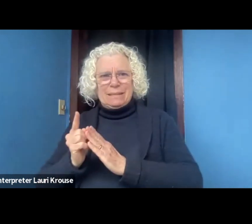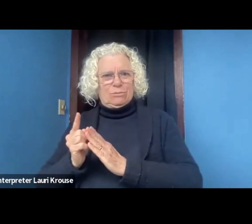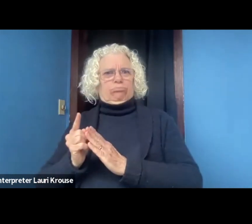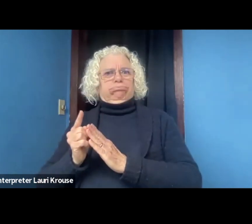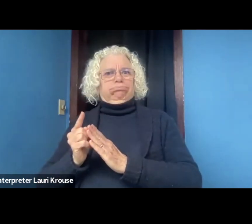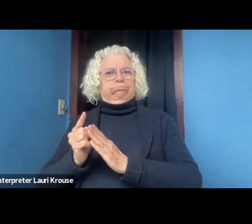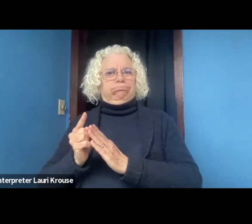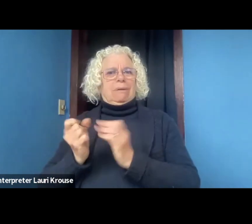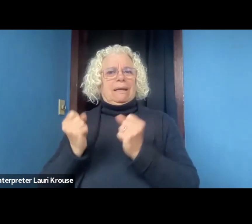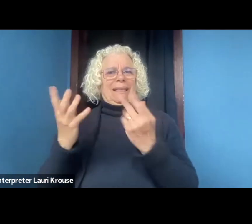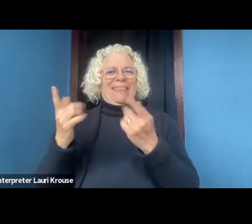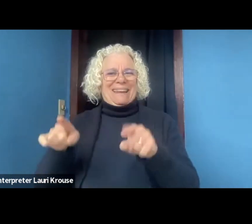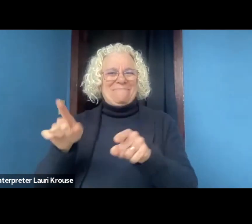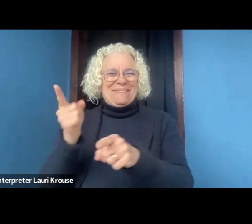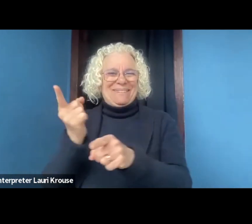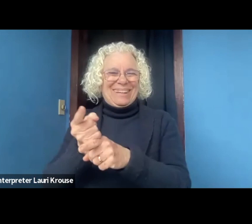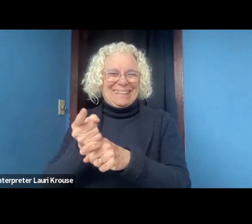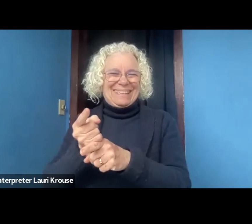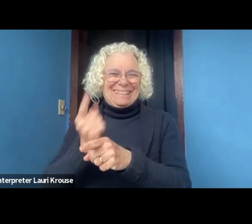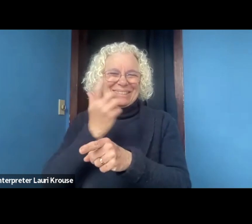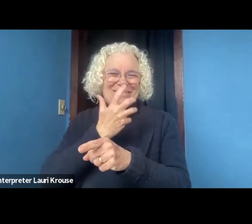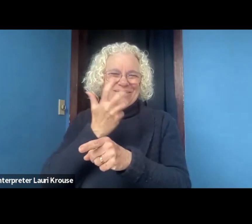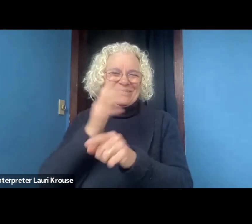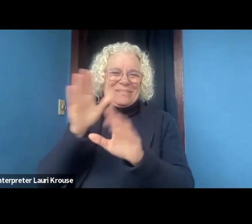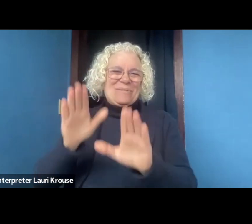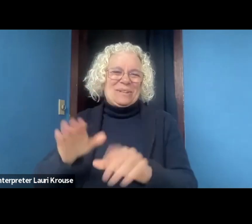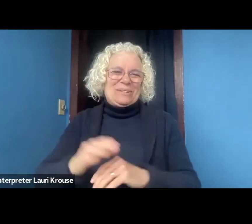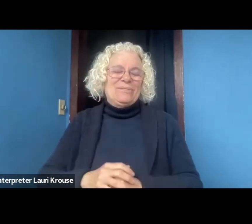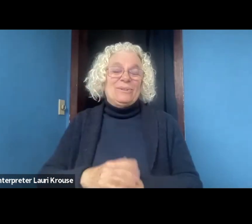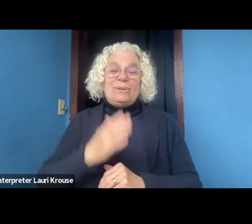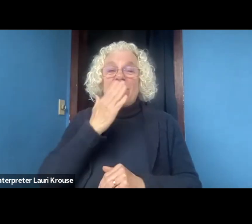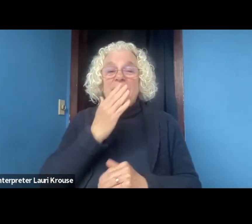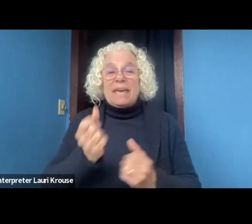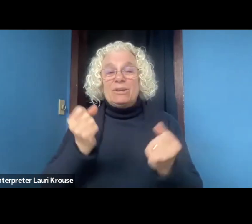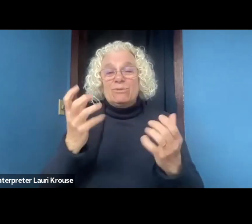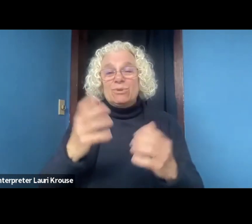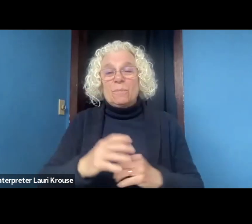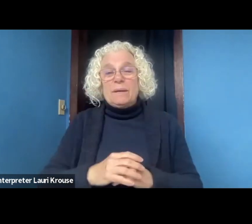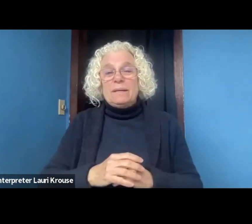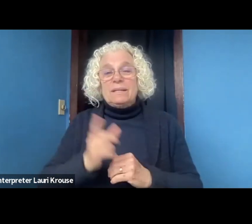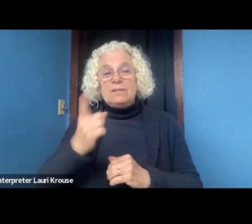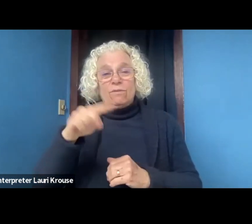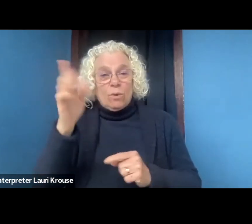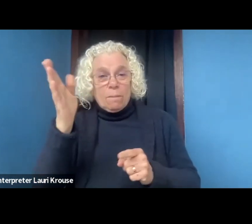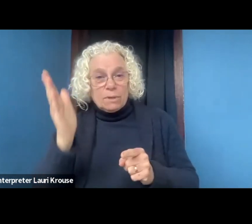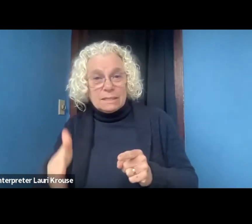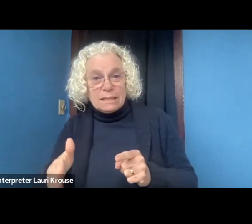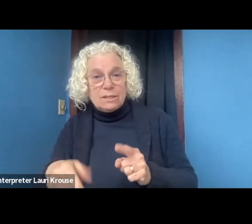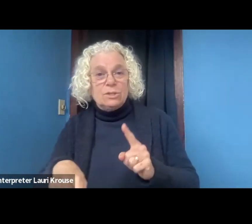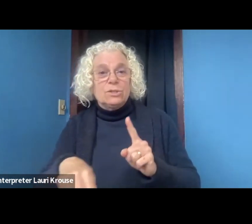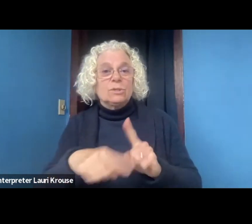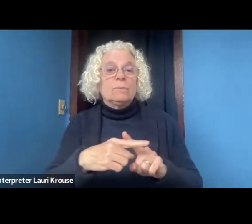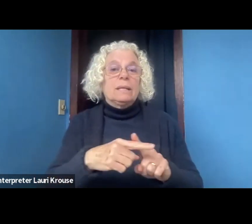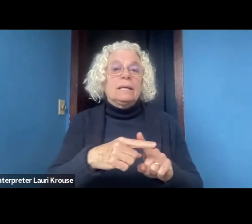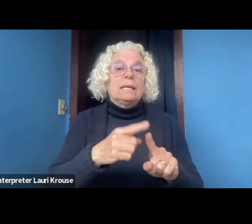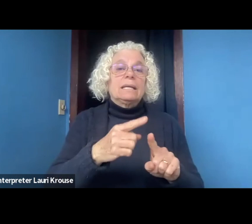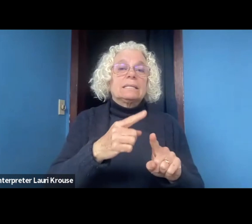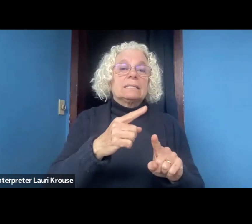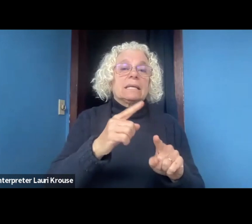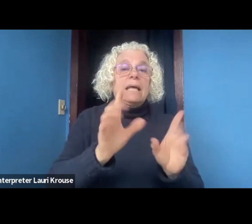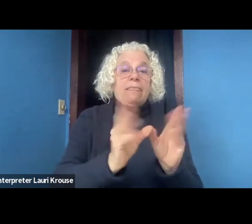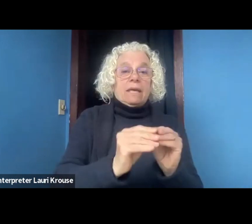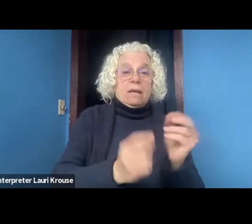much, but it was just wonderful. So thank you so much to our presenters and of course to our conference